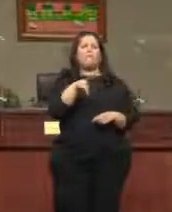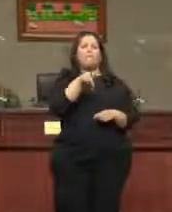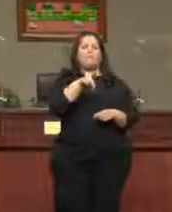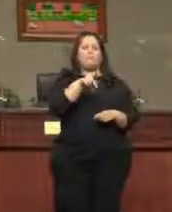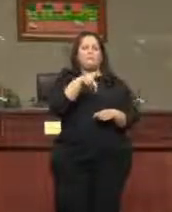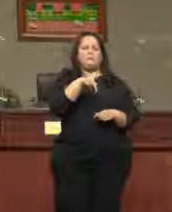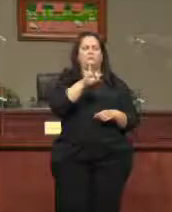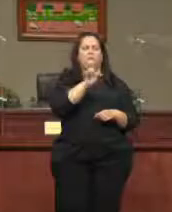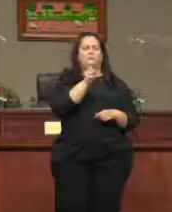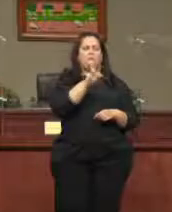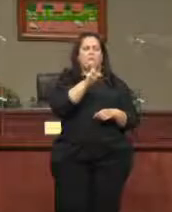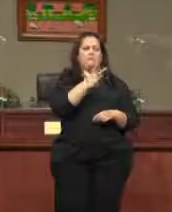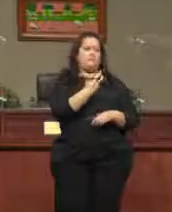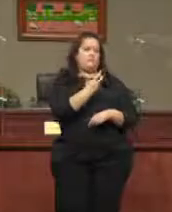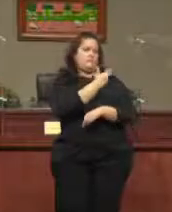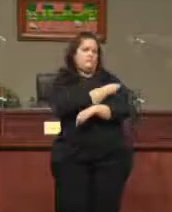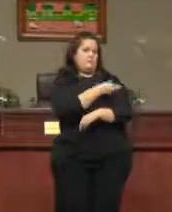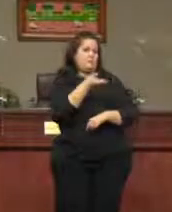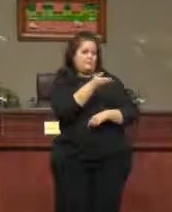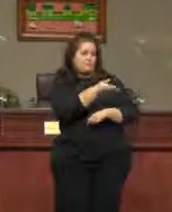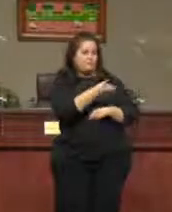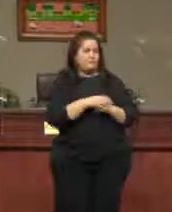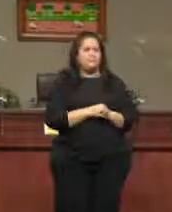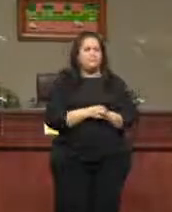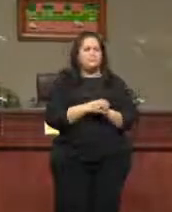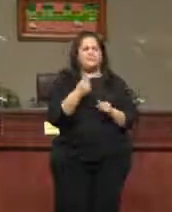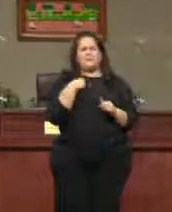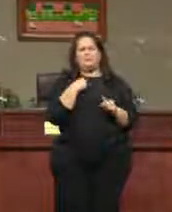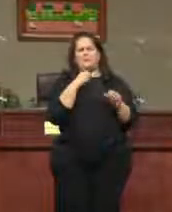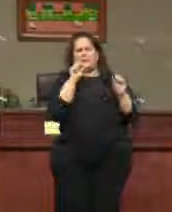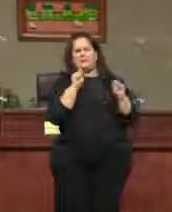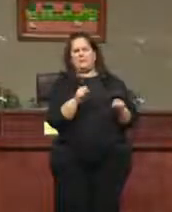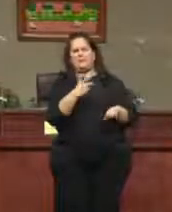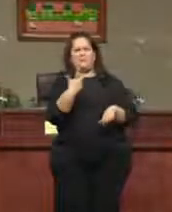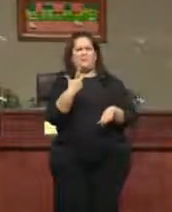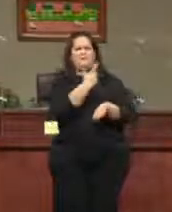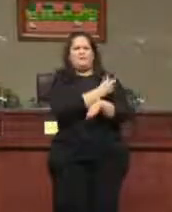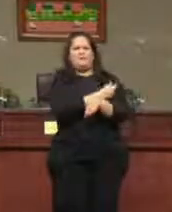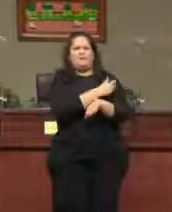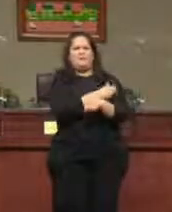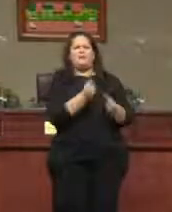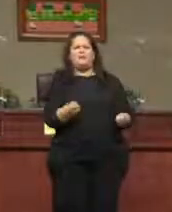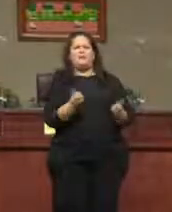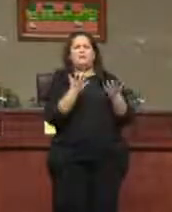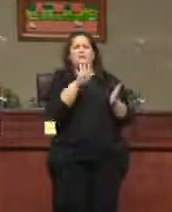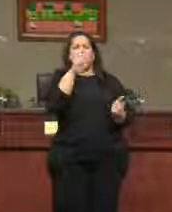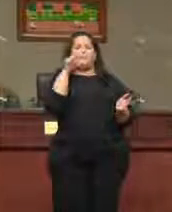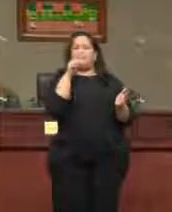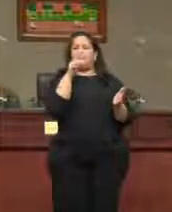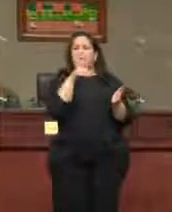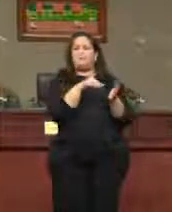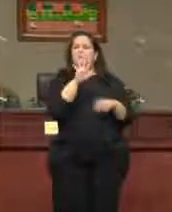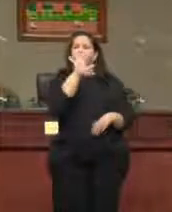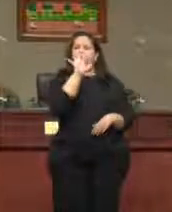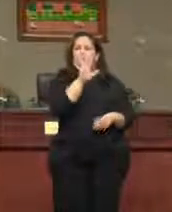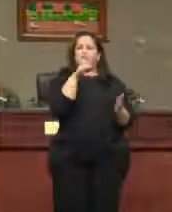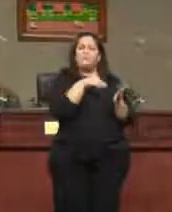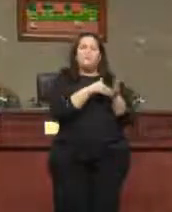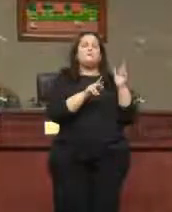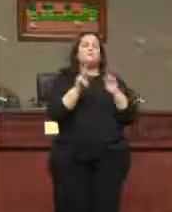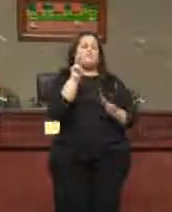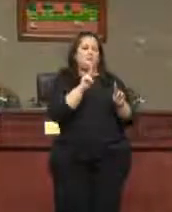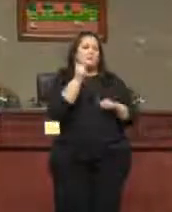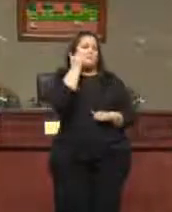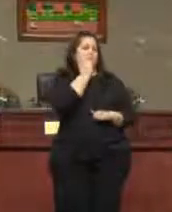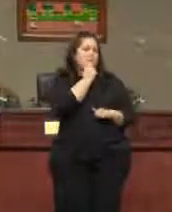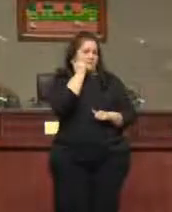location. They anticipate up to 5,000 walk-ups per day, and we're told that